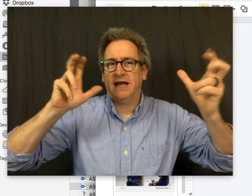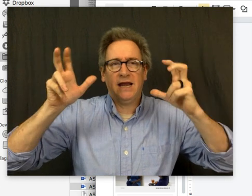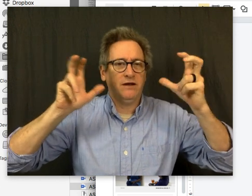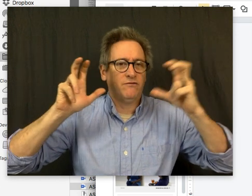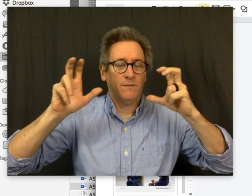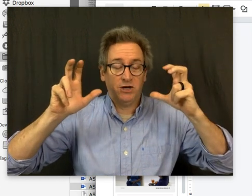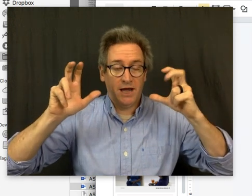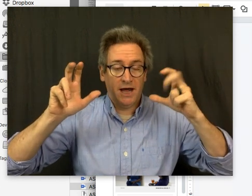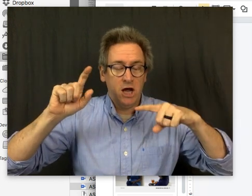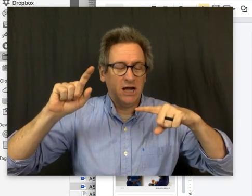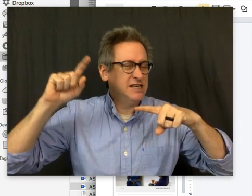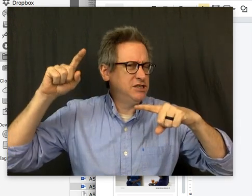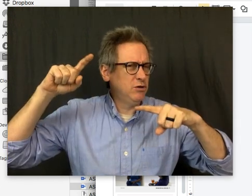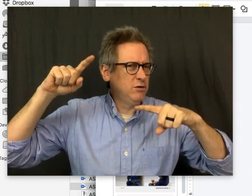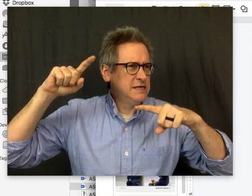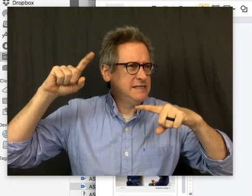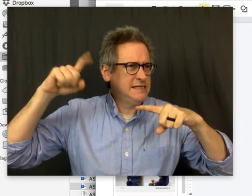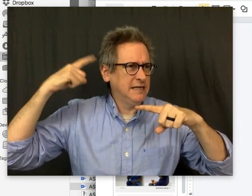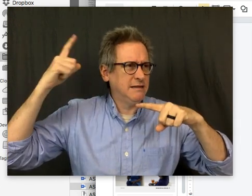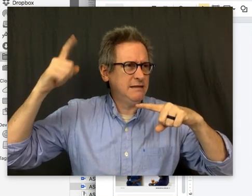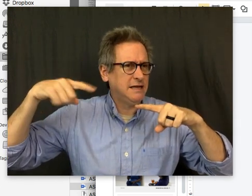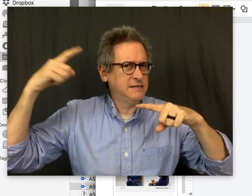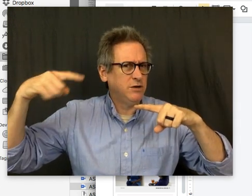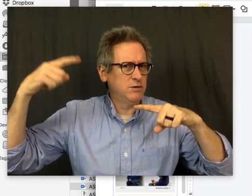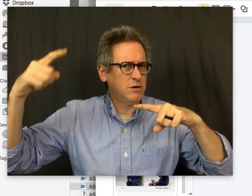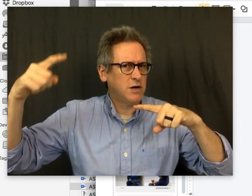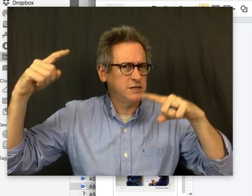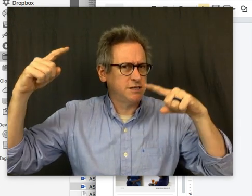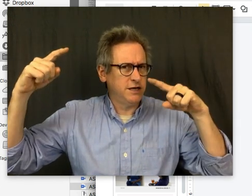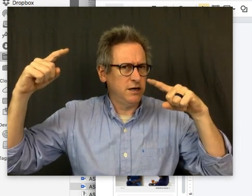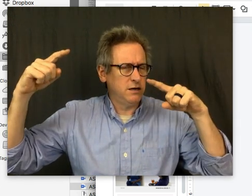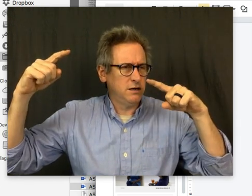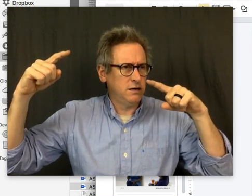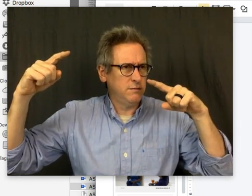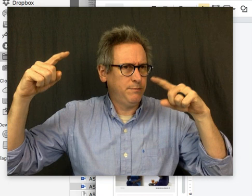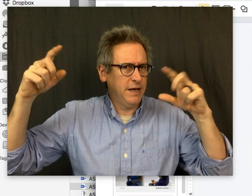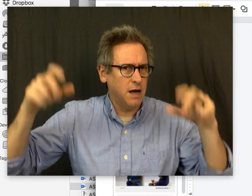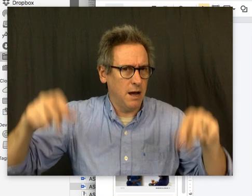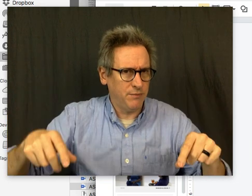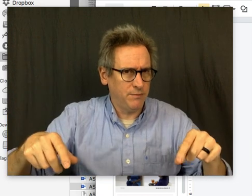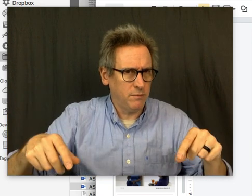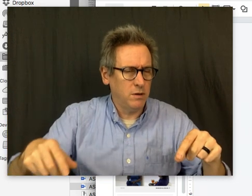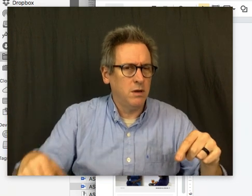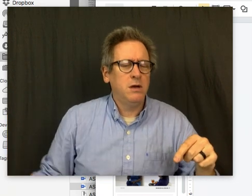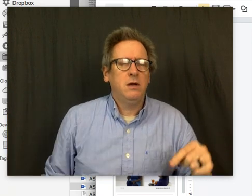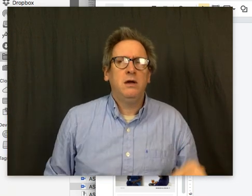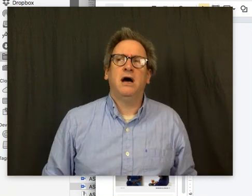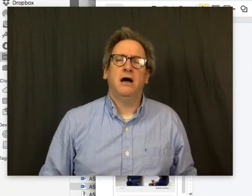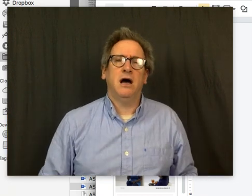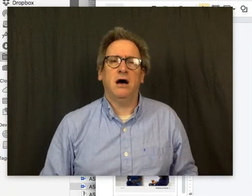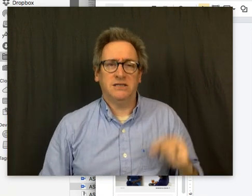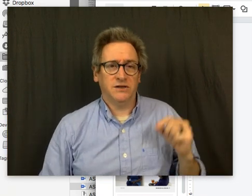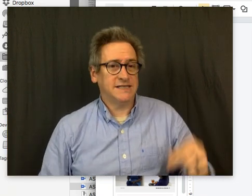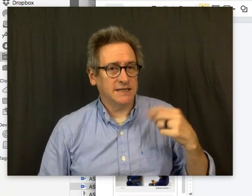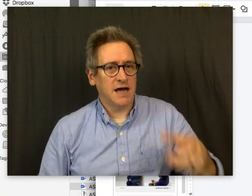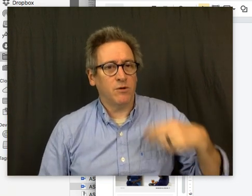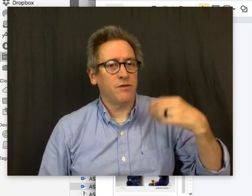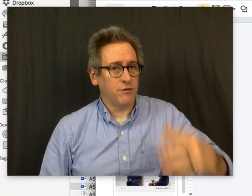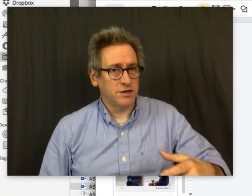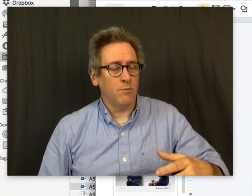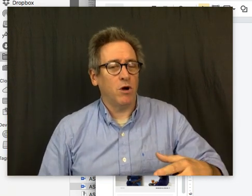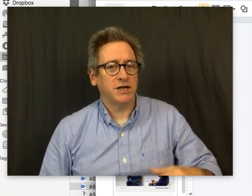to get any information you can, because you'll see things that you don't consciously pick up until the second